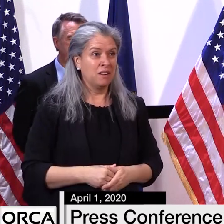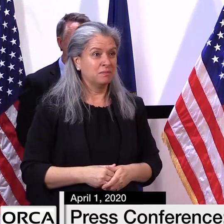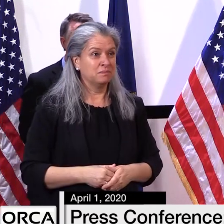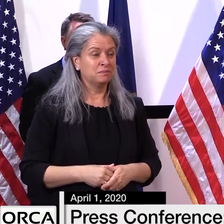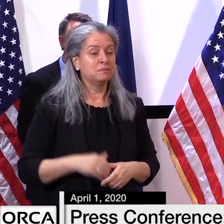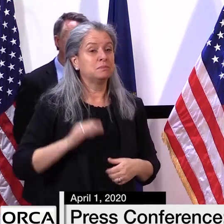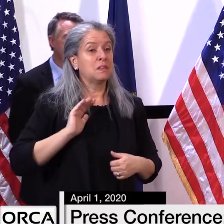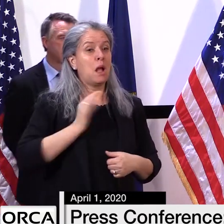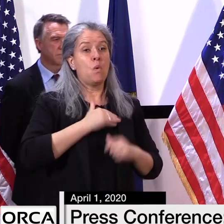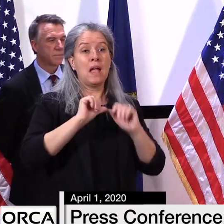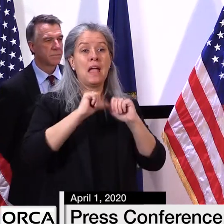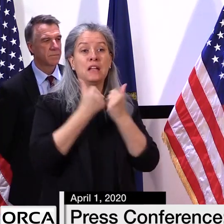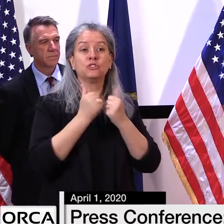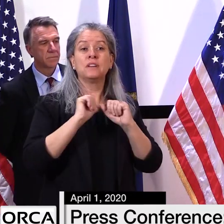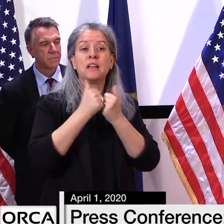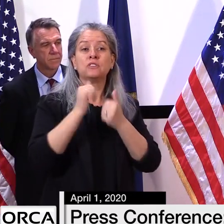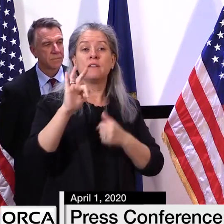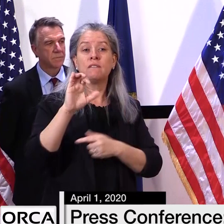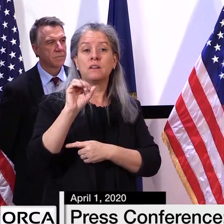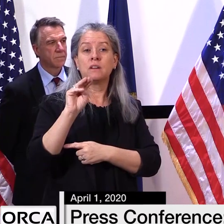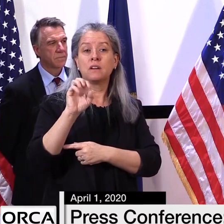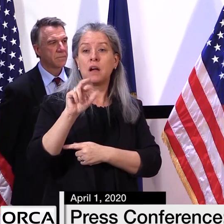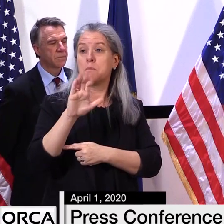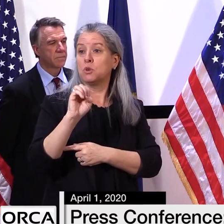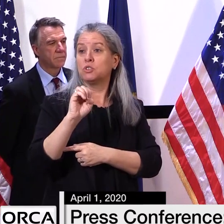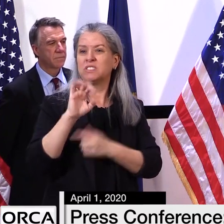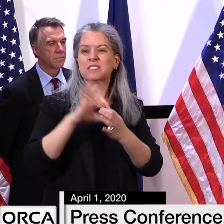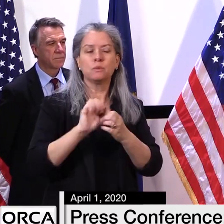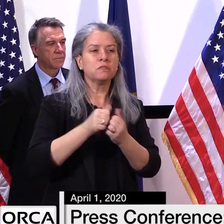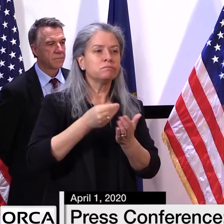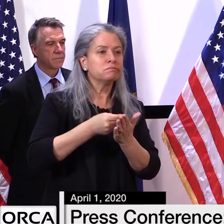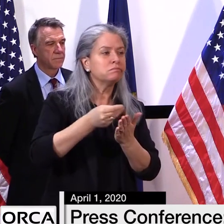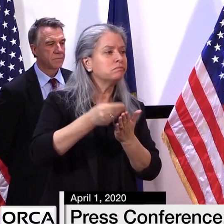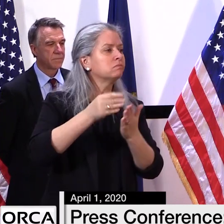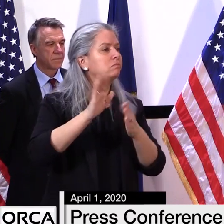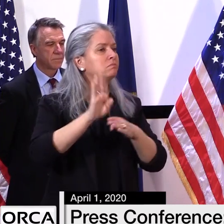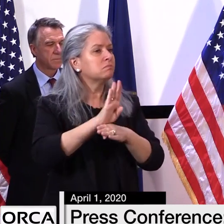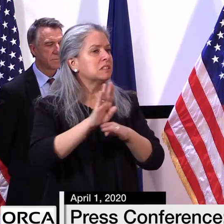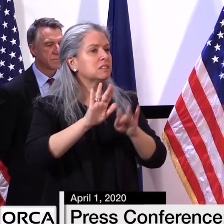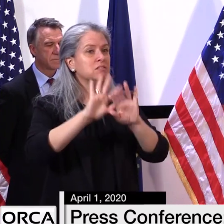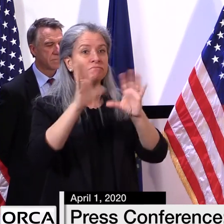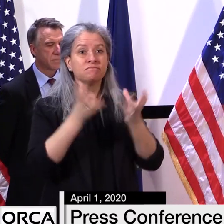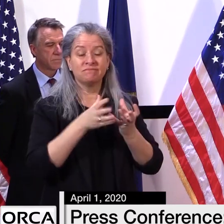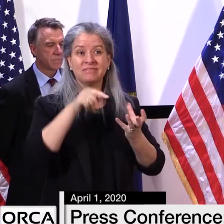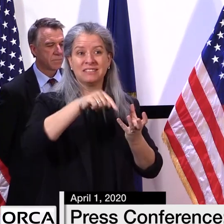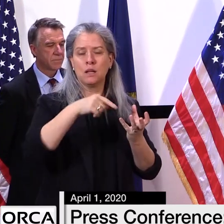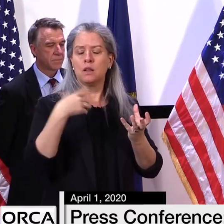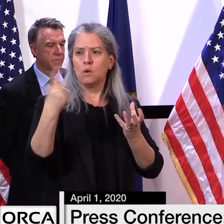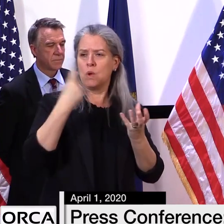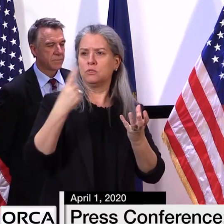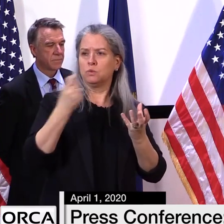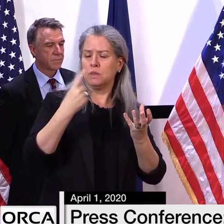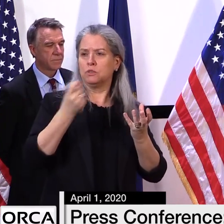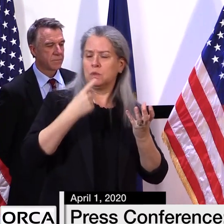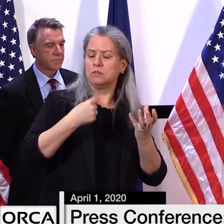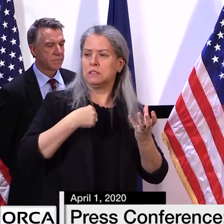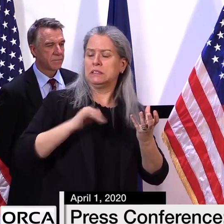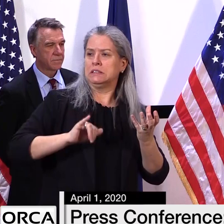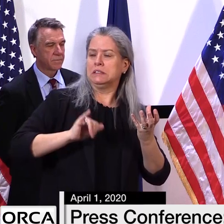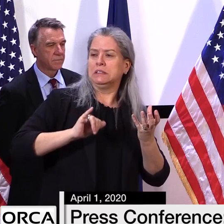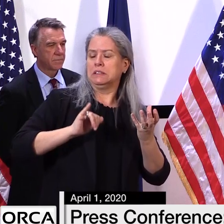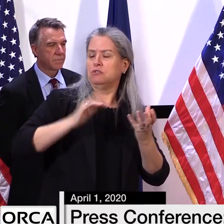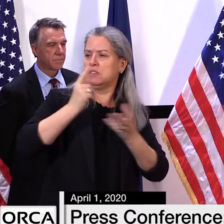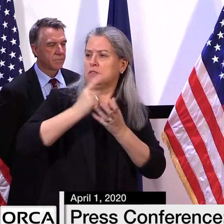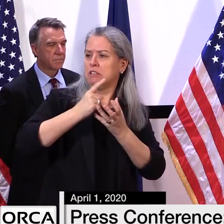focused each day on trying to address the many questions coming in from our business community, while also developing and